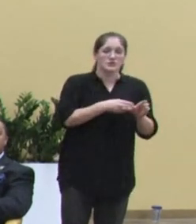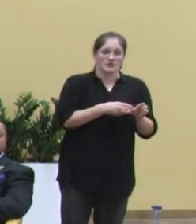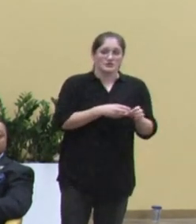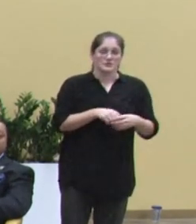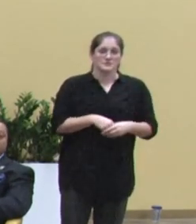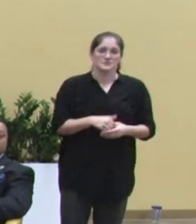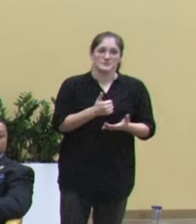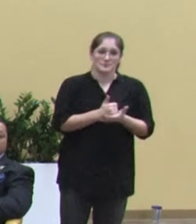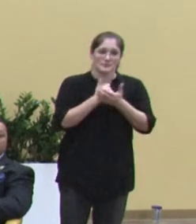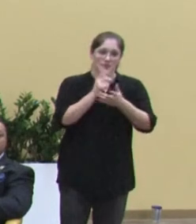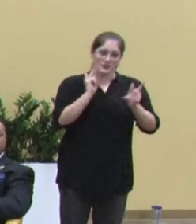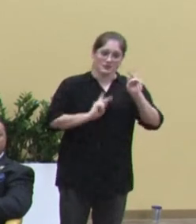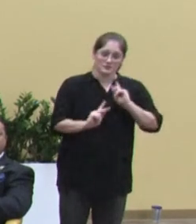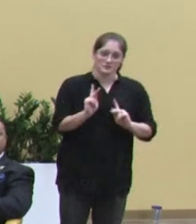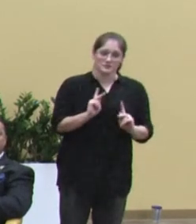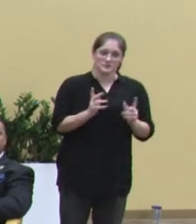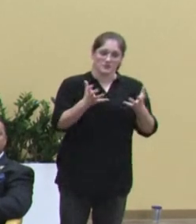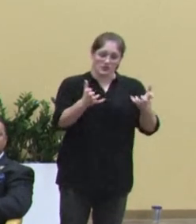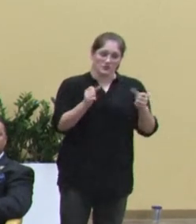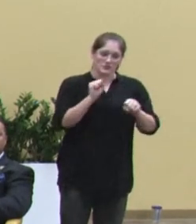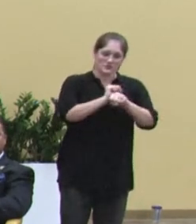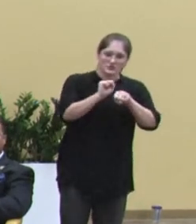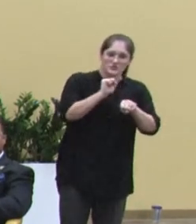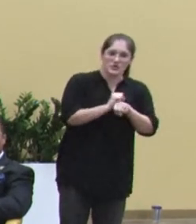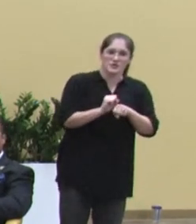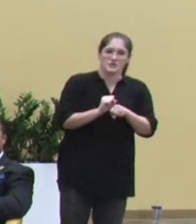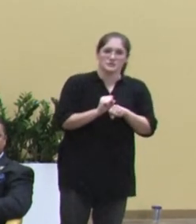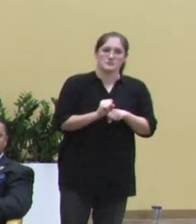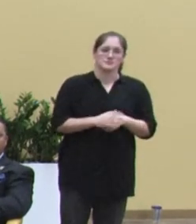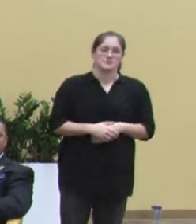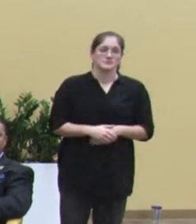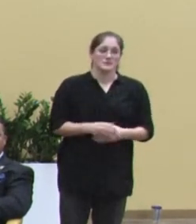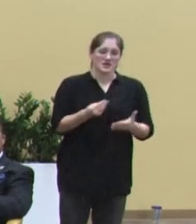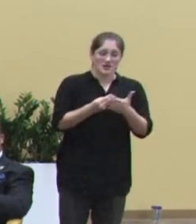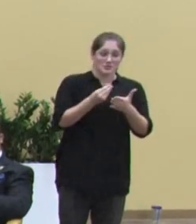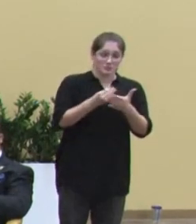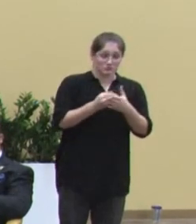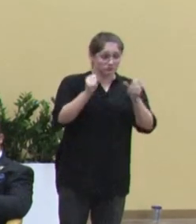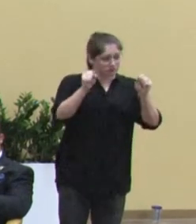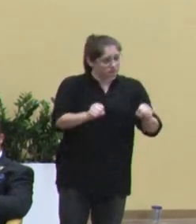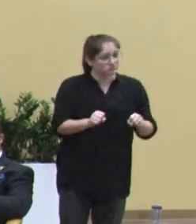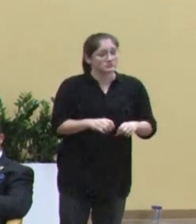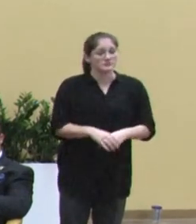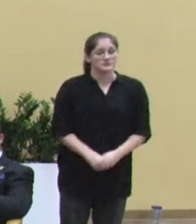bottom lines to make that money, and they're fully capable. It's